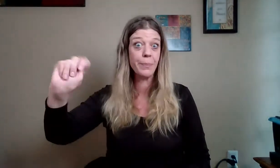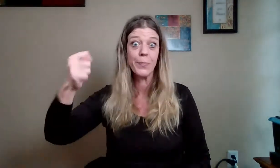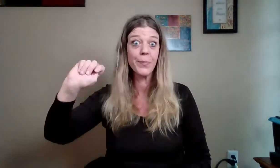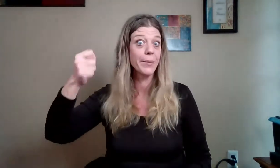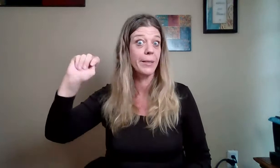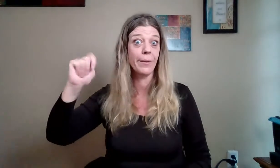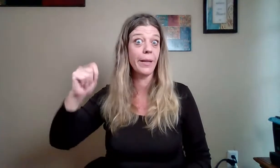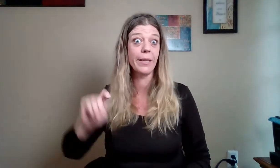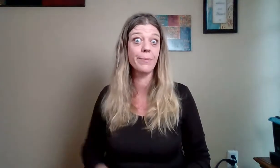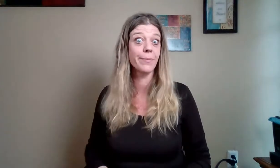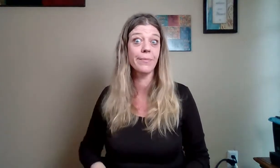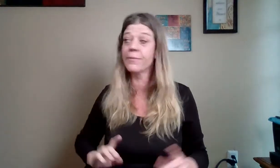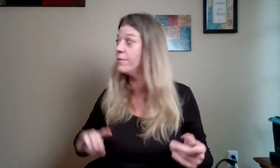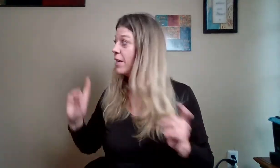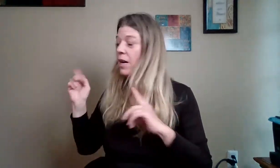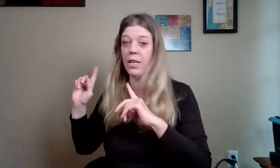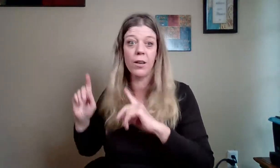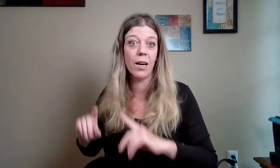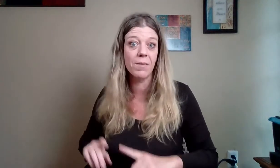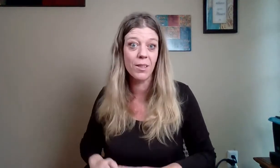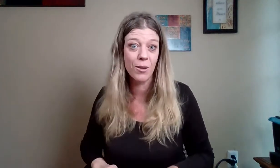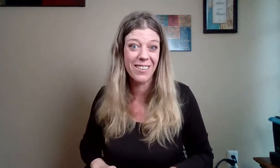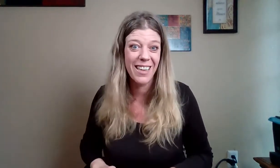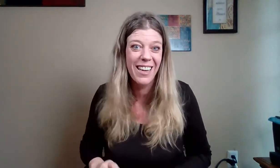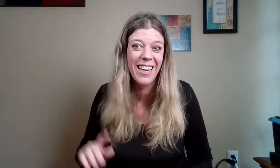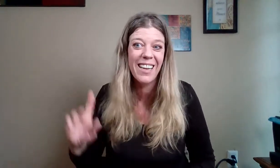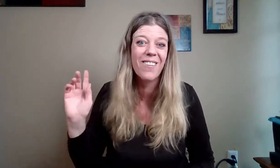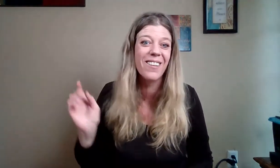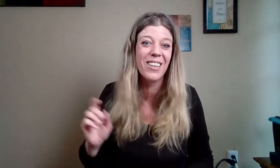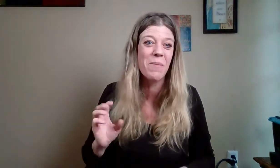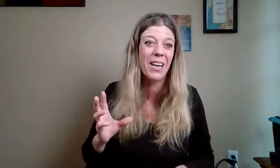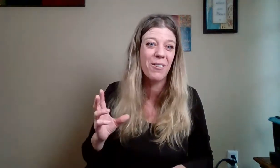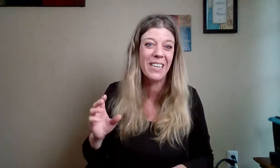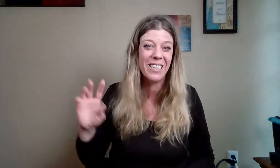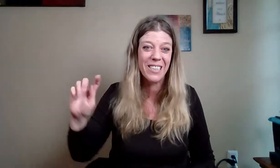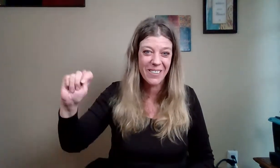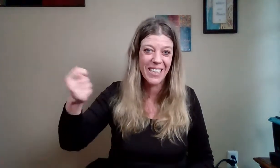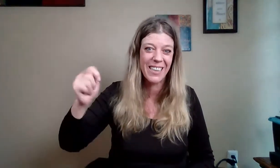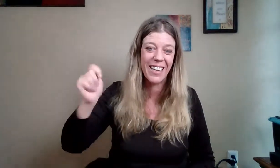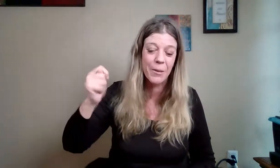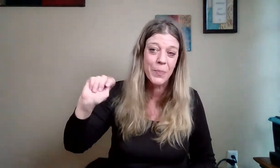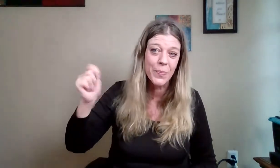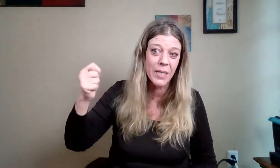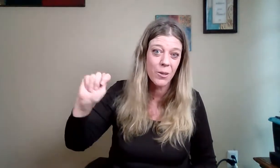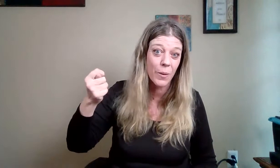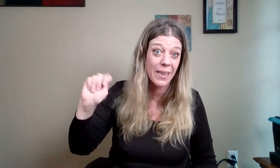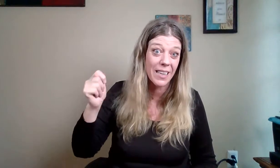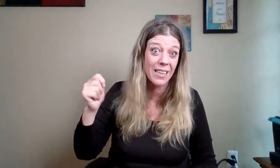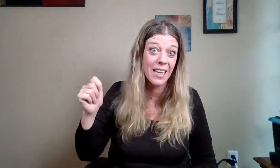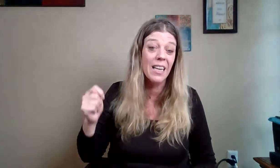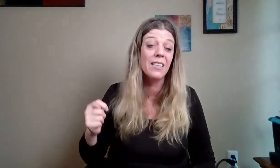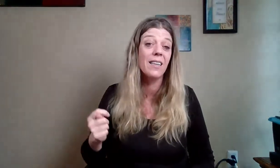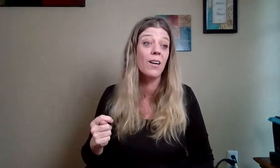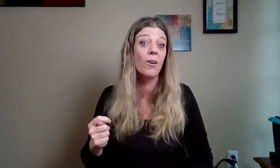like toilet, and you're off to it. No matter what you're doing in there, toilet.